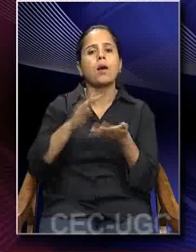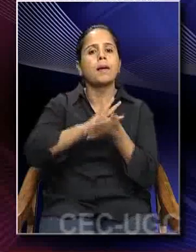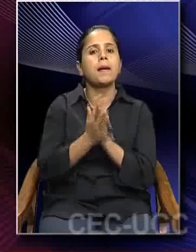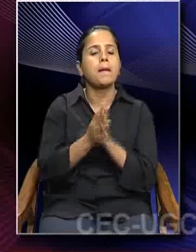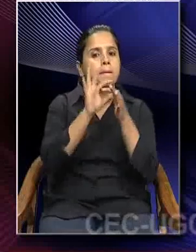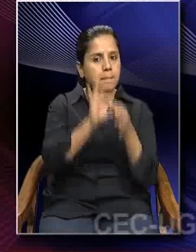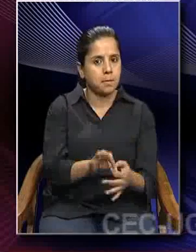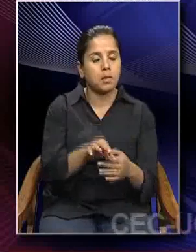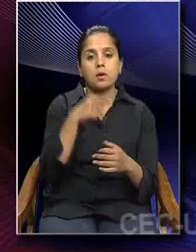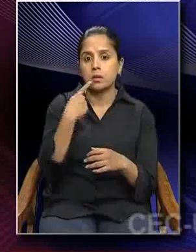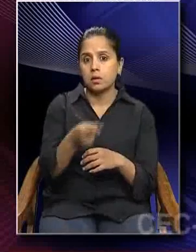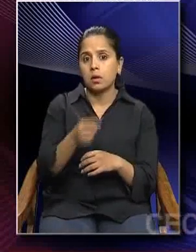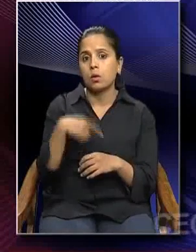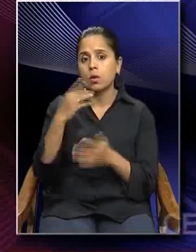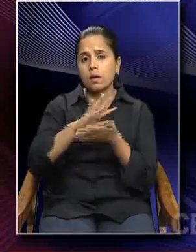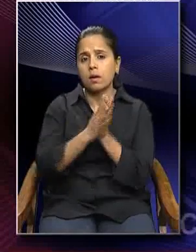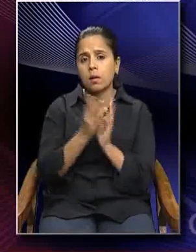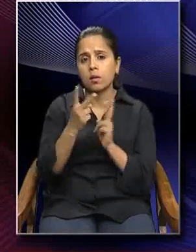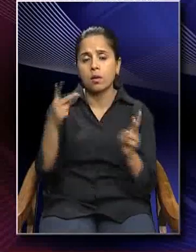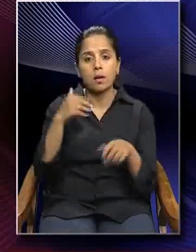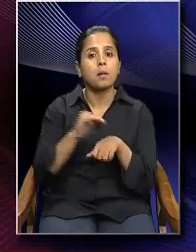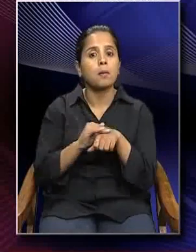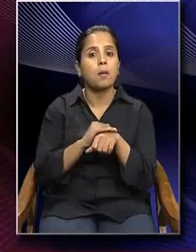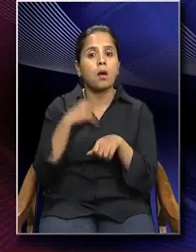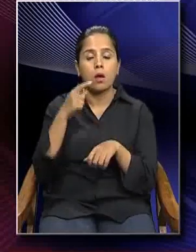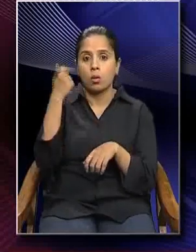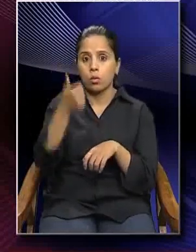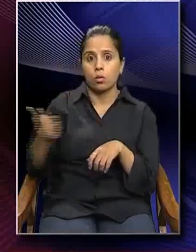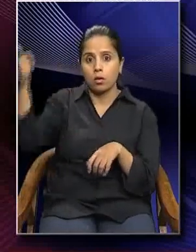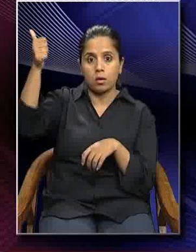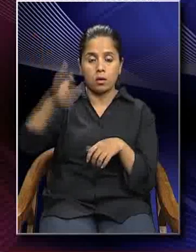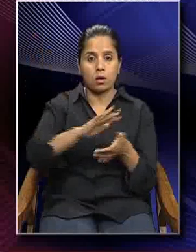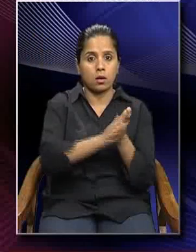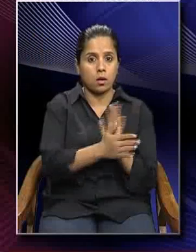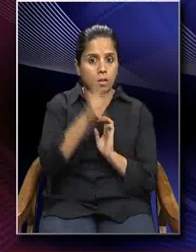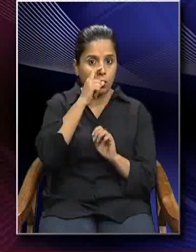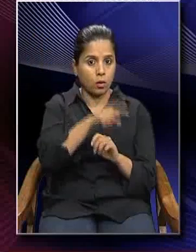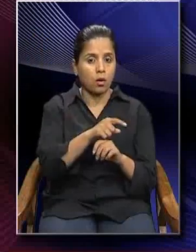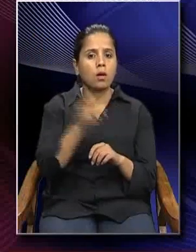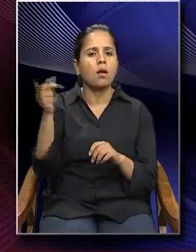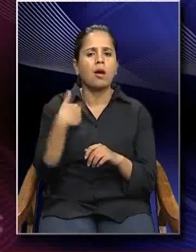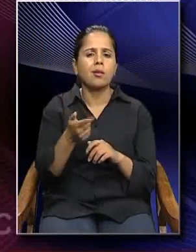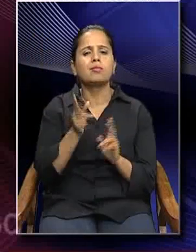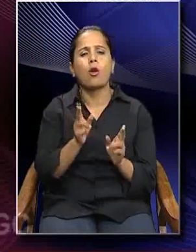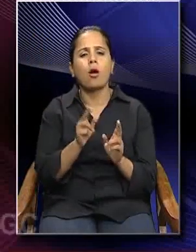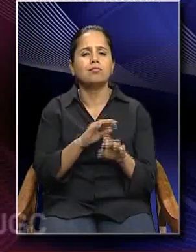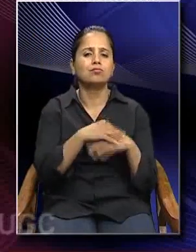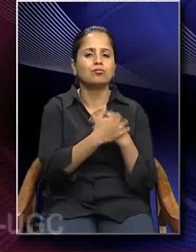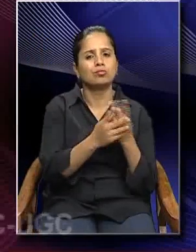then a master raping a maid servant was treated rather leniently.